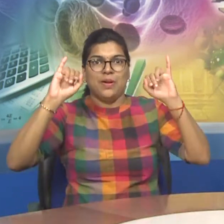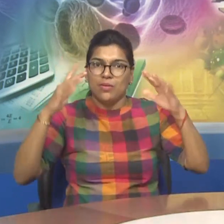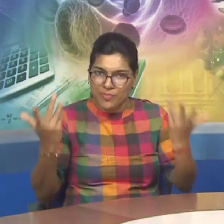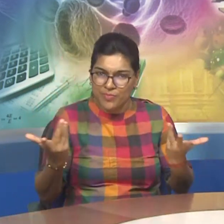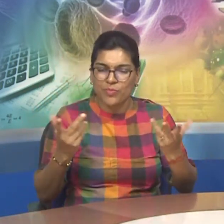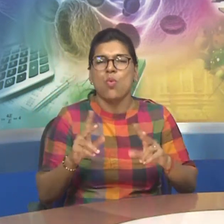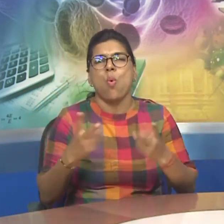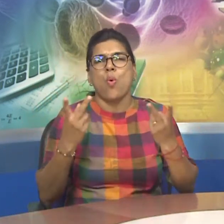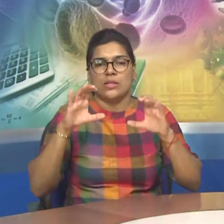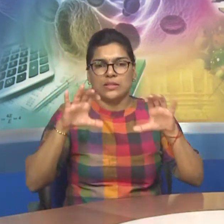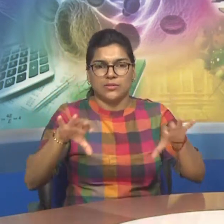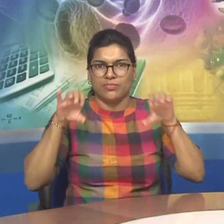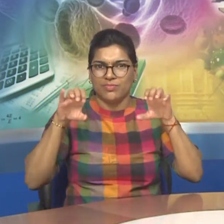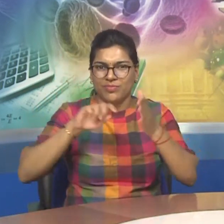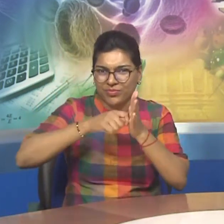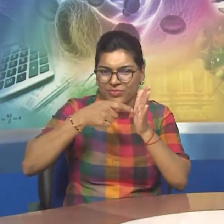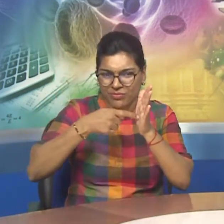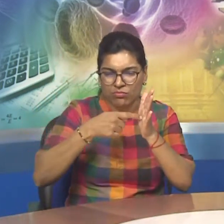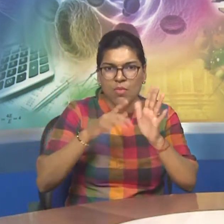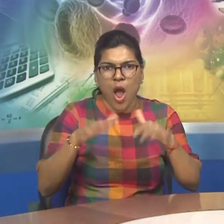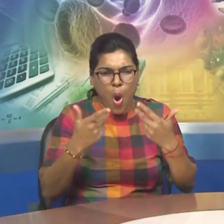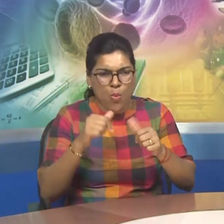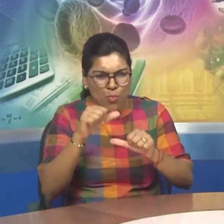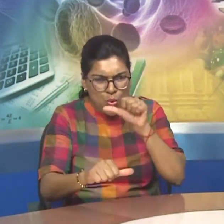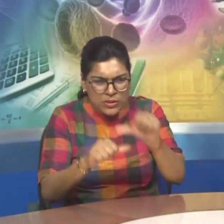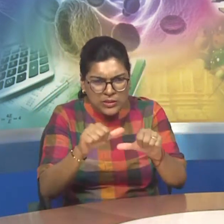in order to maintain a calm and peaceful attitude.